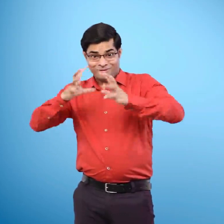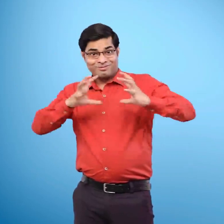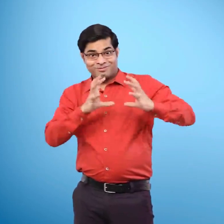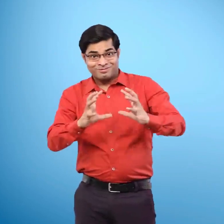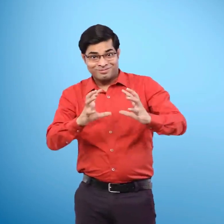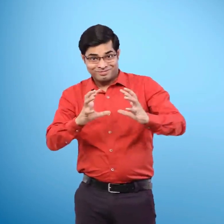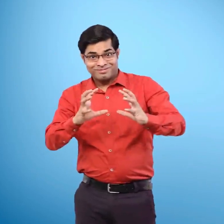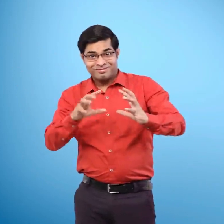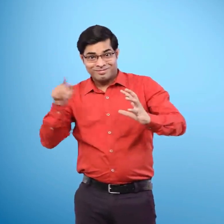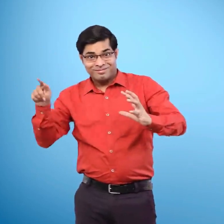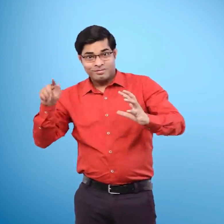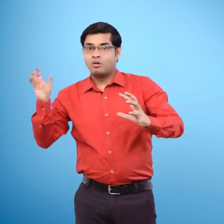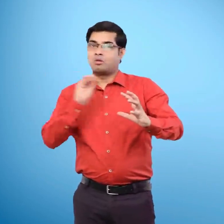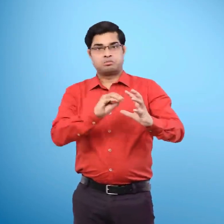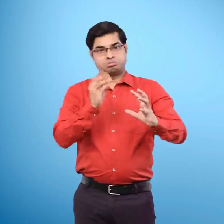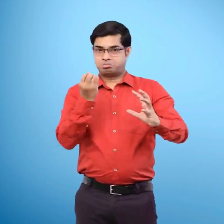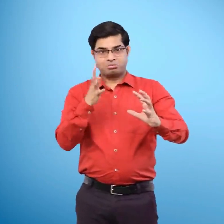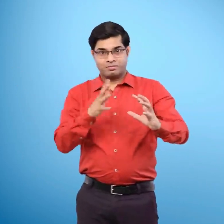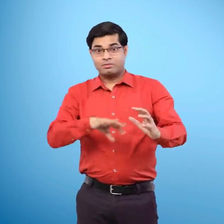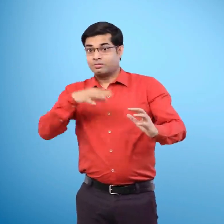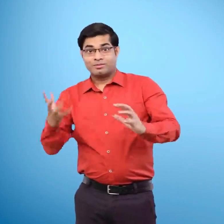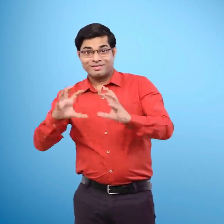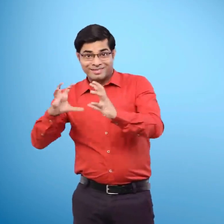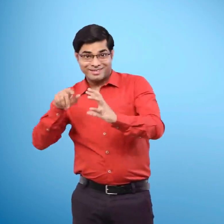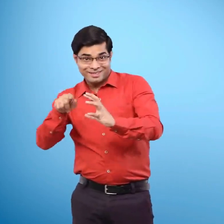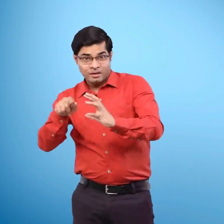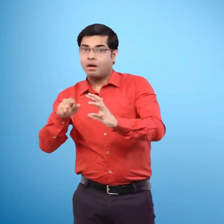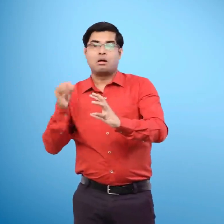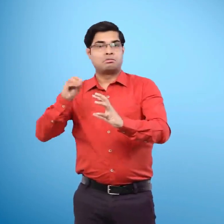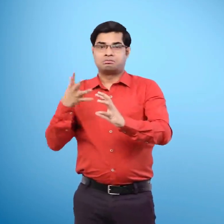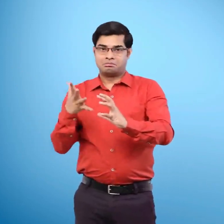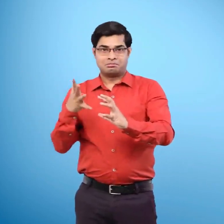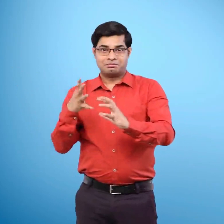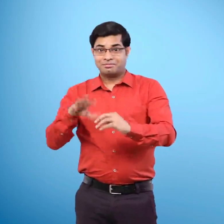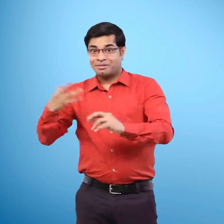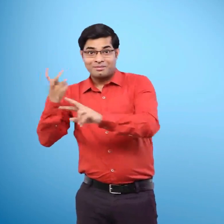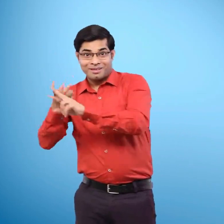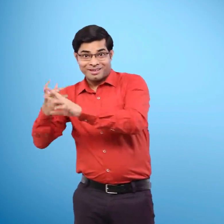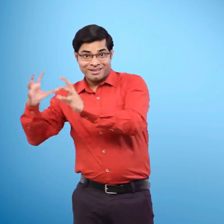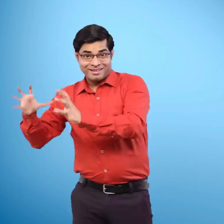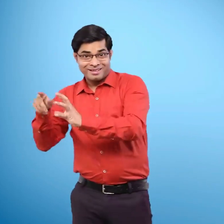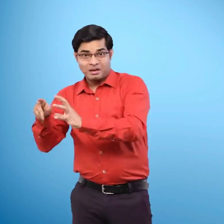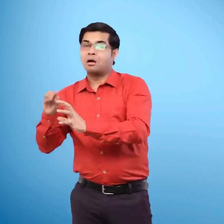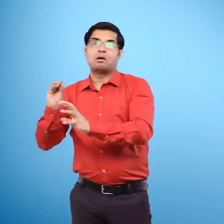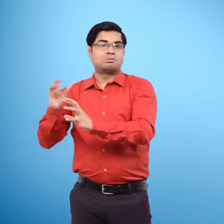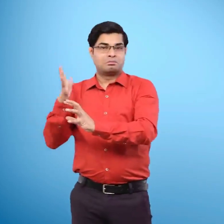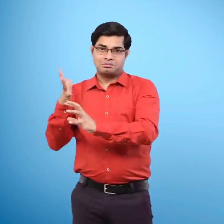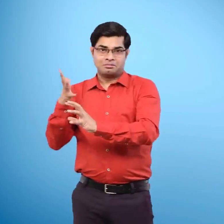Stone 4 dash. Stone 5 dash. Stone 6